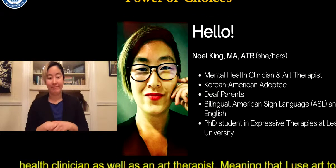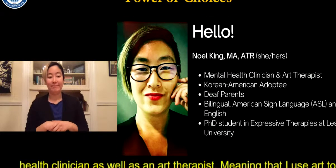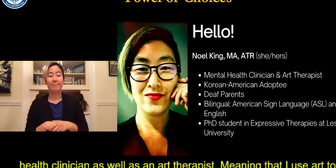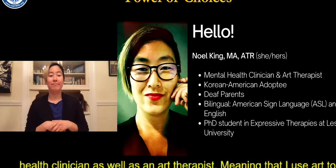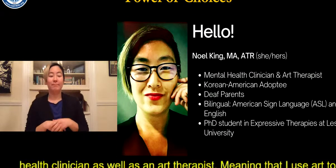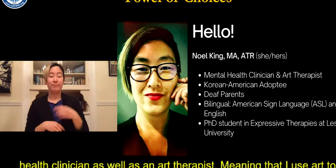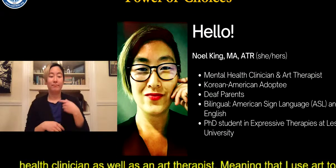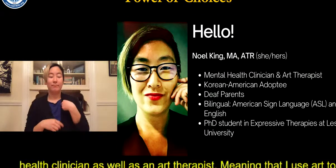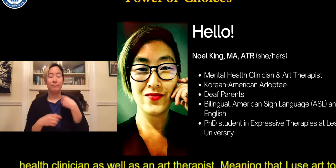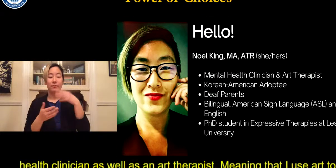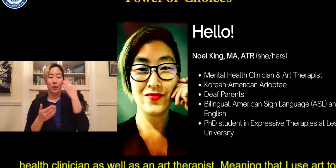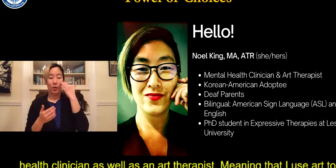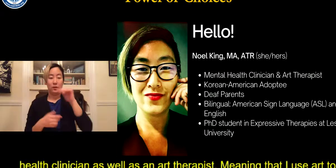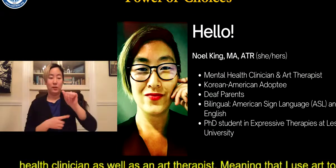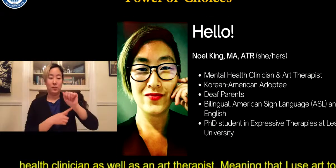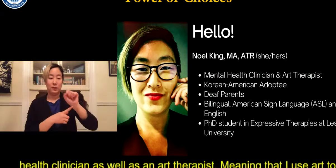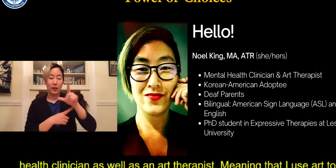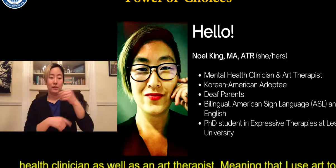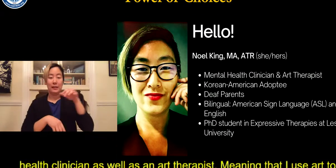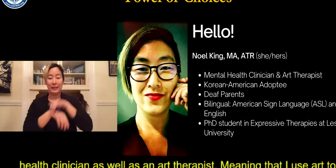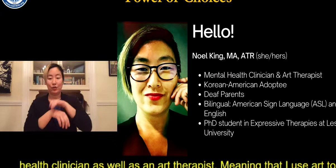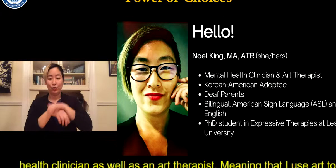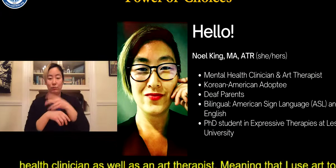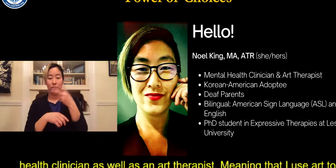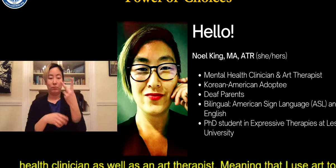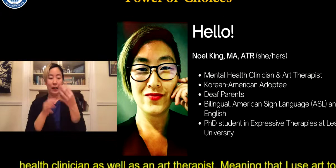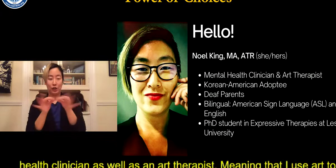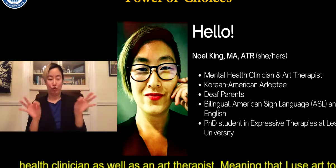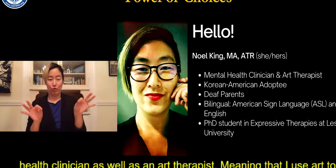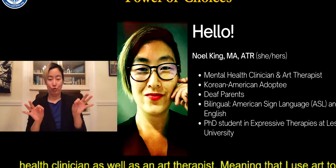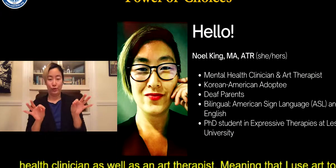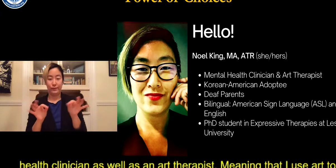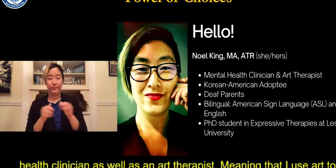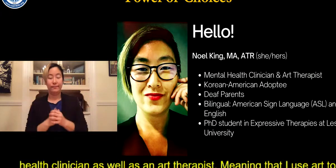My adoptive family are deaf, so the three of us are deaf.